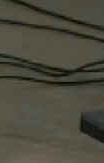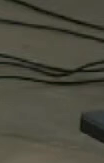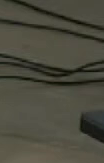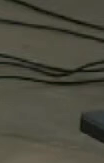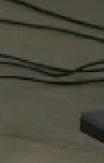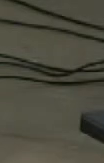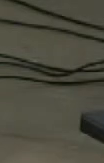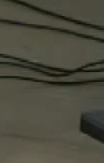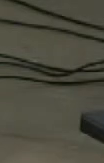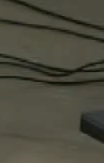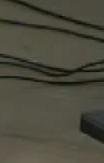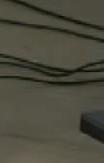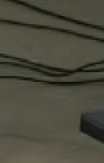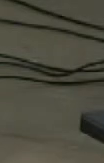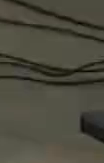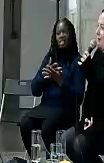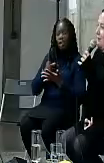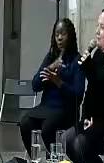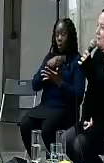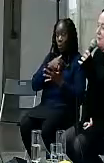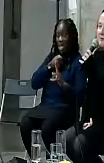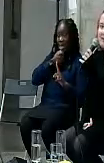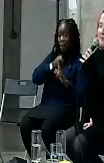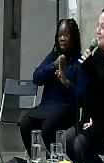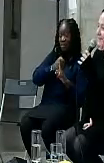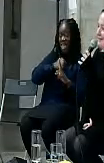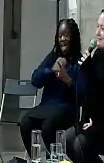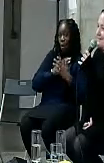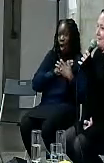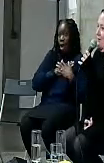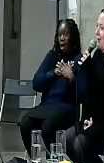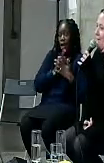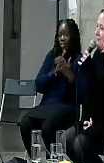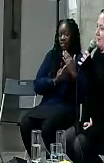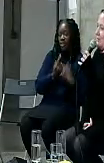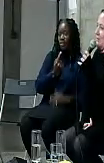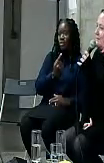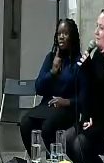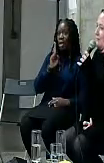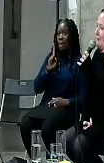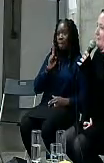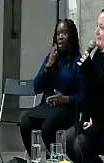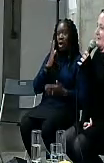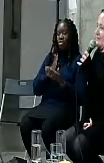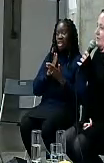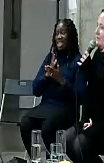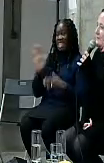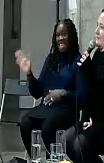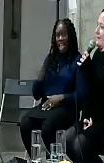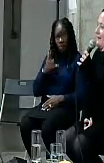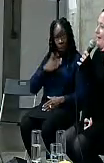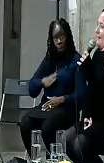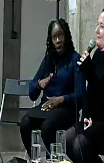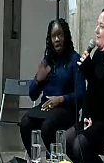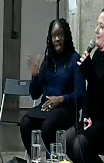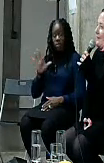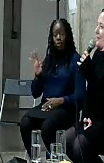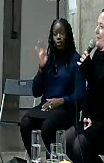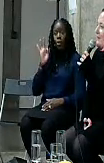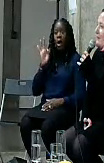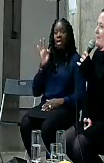obviously wonderful that we're able to campaign and talk about our loved ones, but as you said, that's not everybody's choice, not everybody's decision,